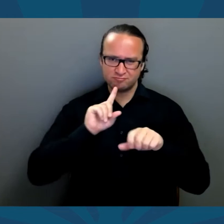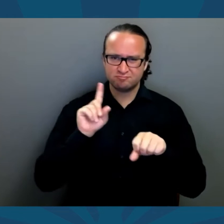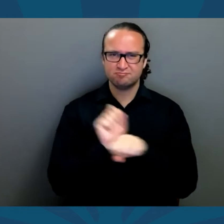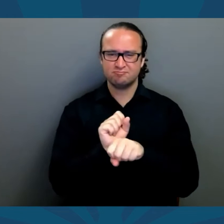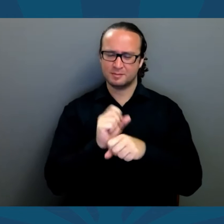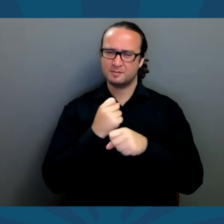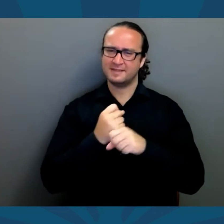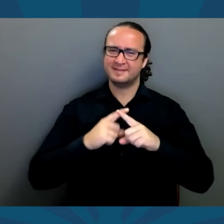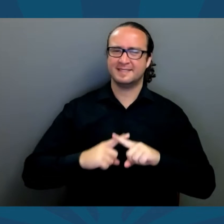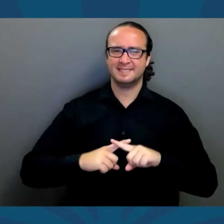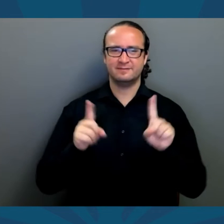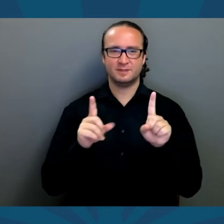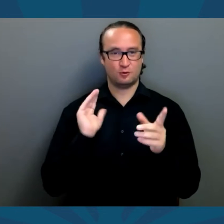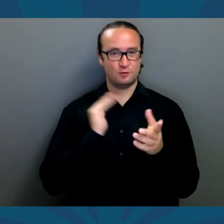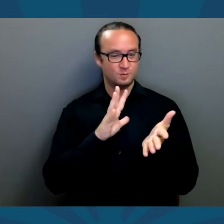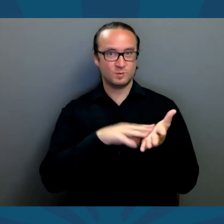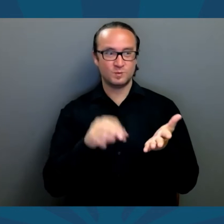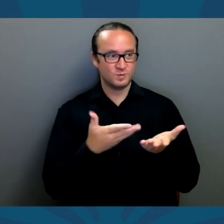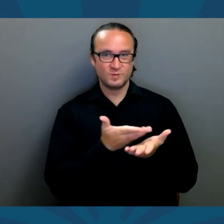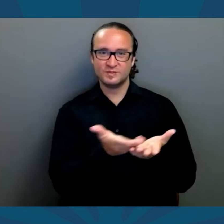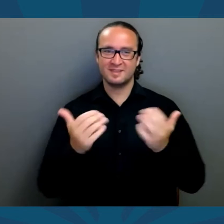make a difference in my students' lives,